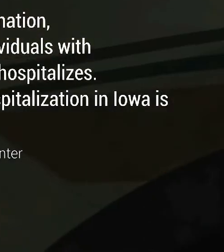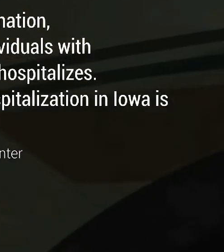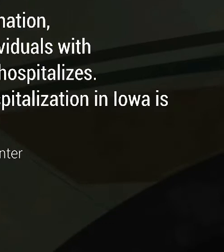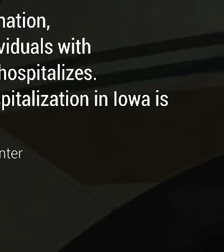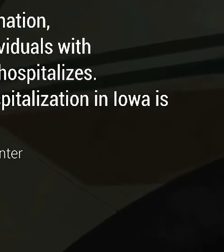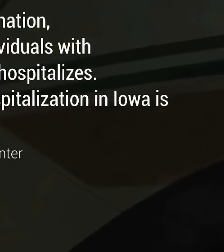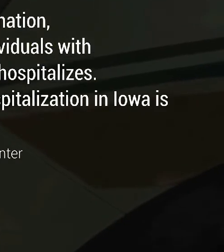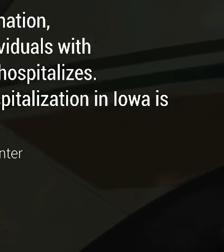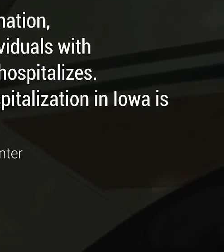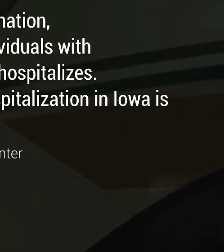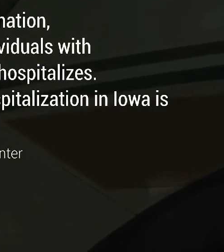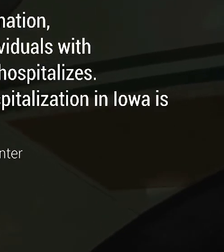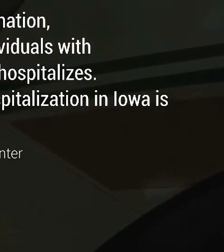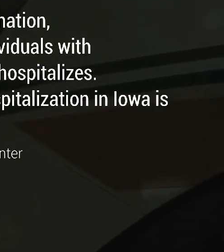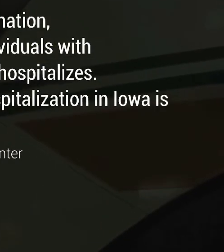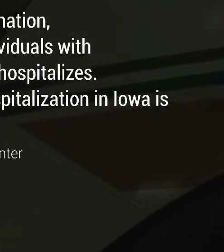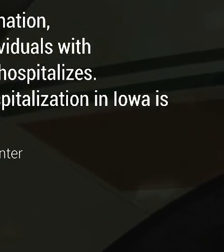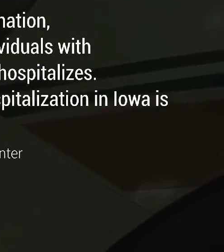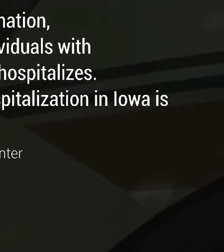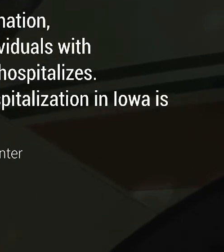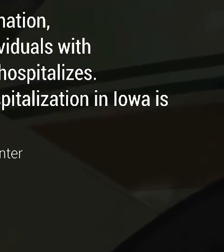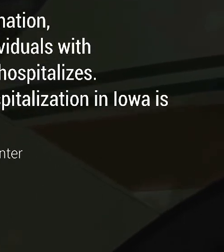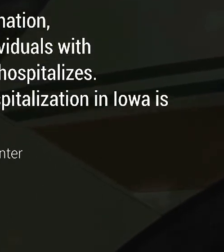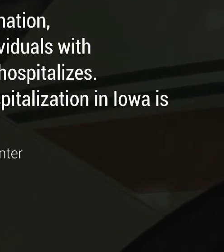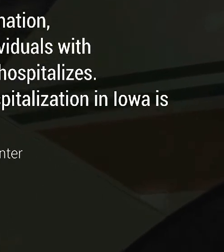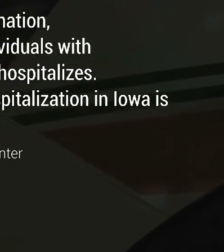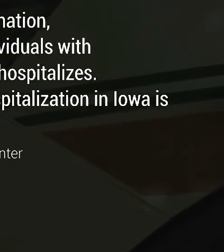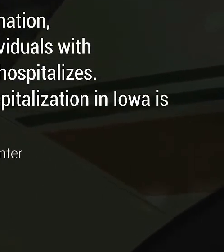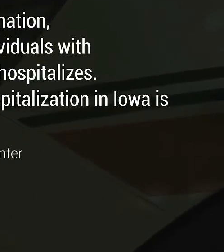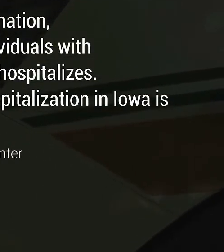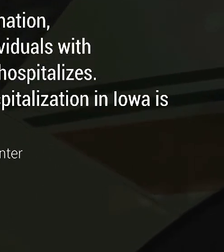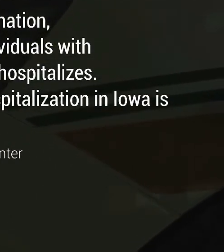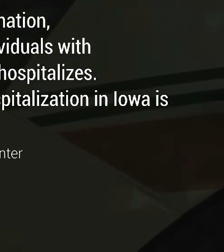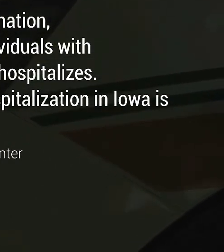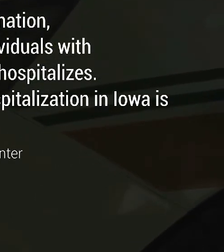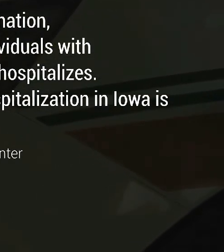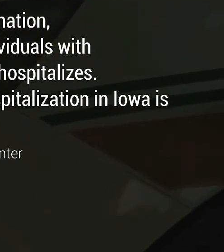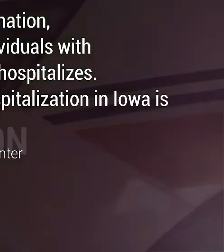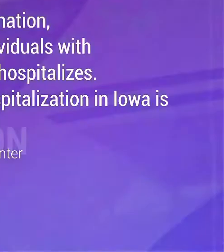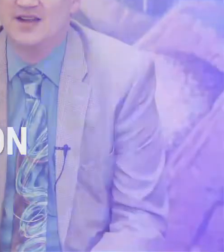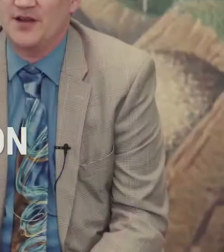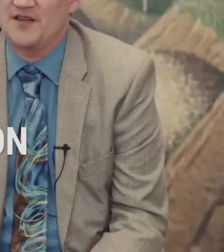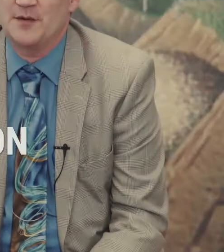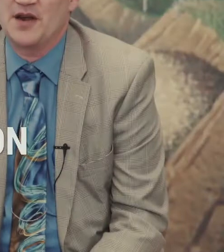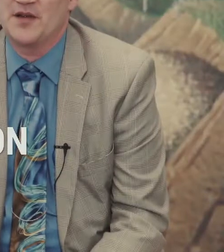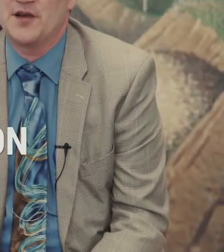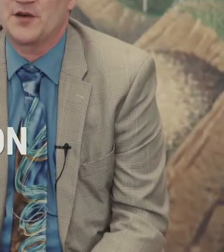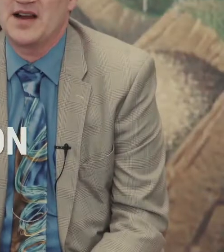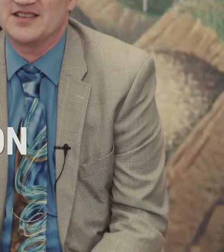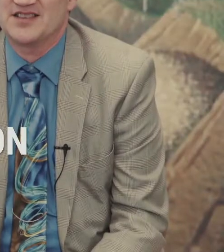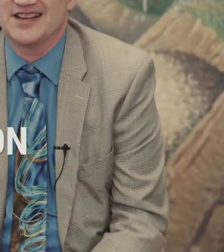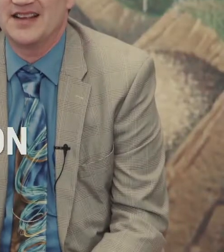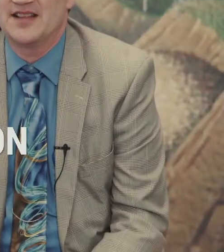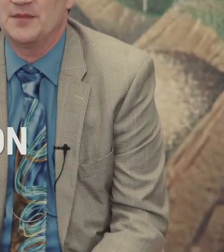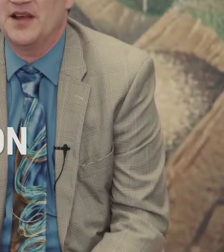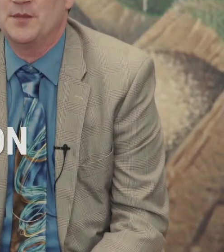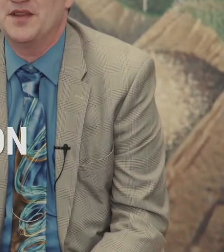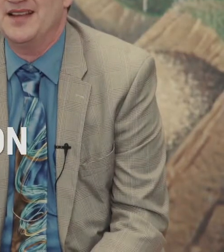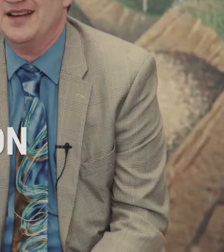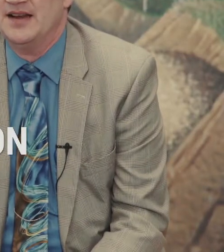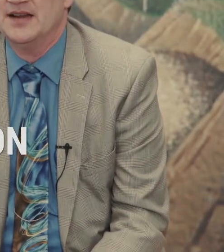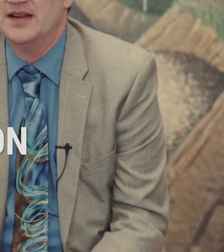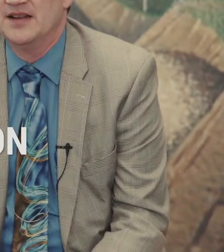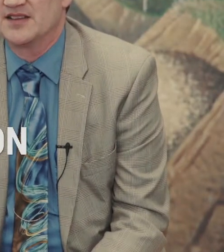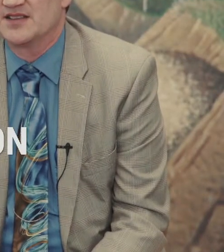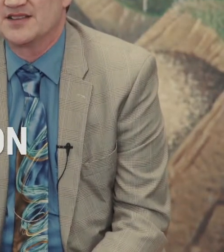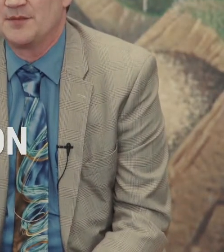This gives law enforcement a 24/7 option when we run into people in crisis or having a mental health crisis to get them the help that they